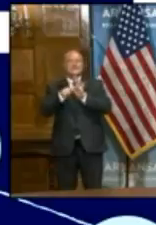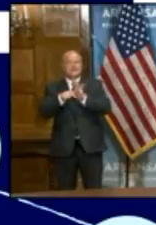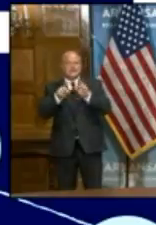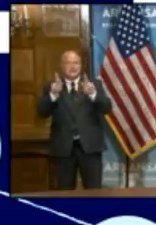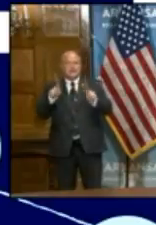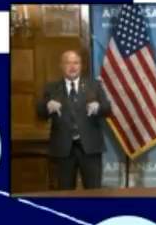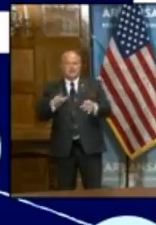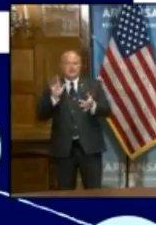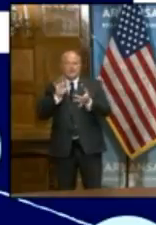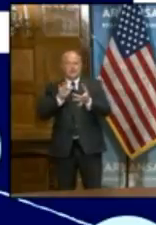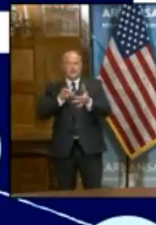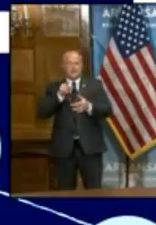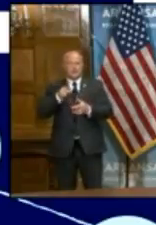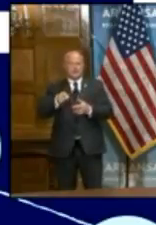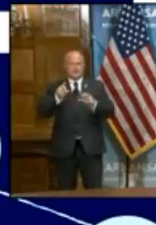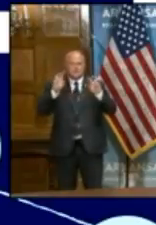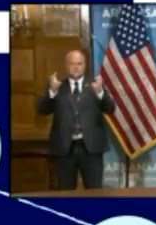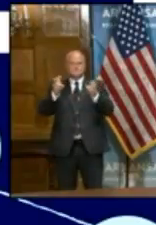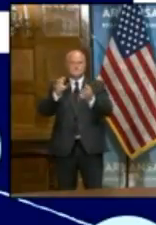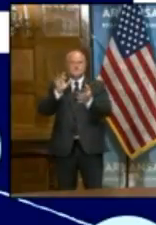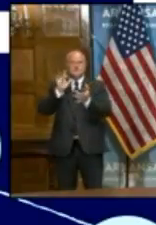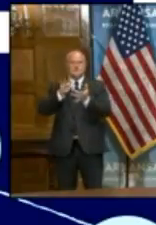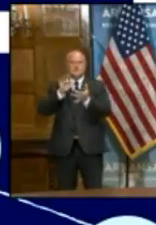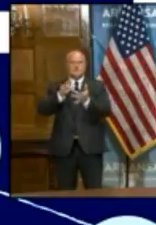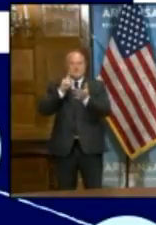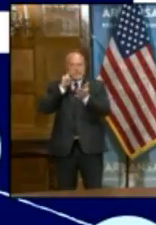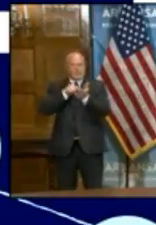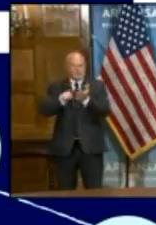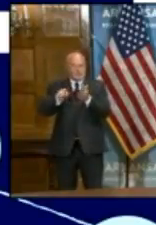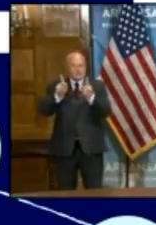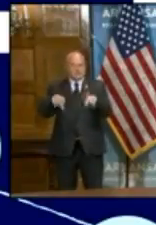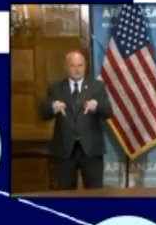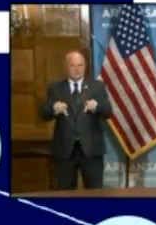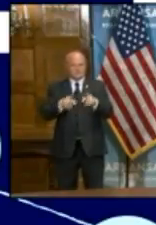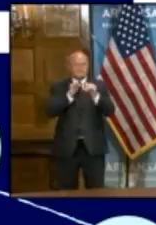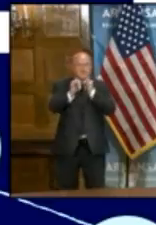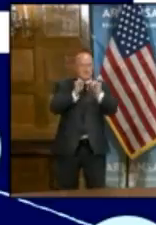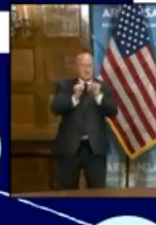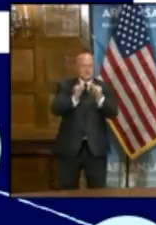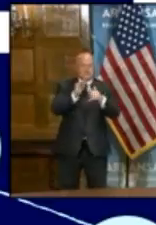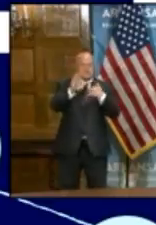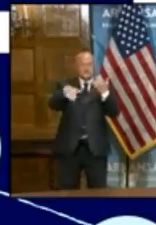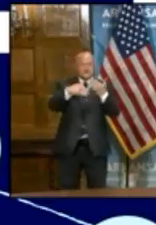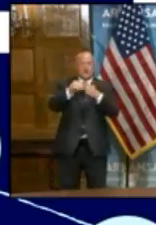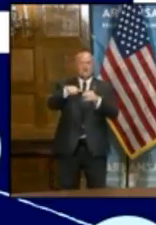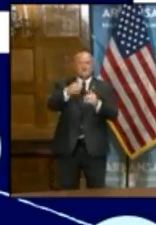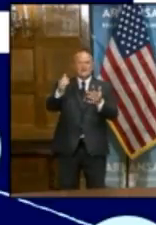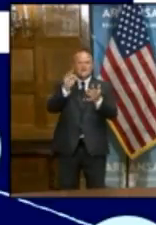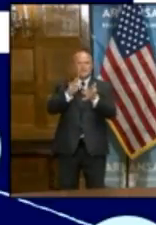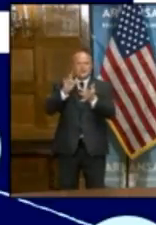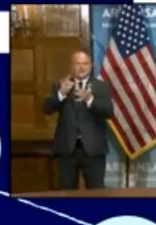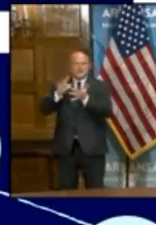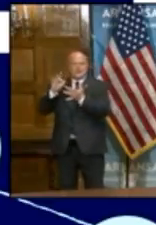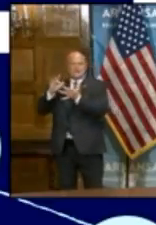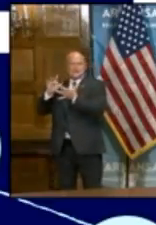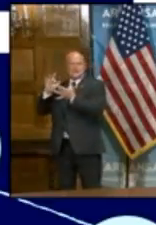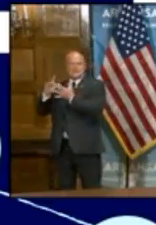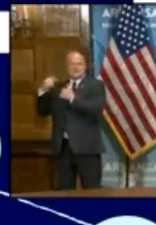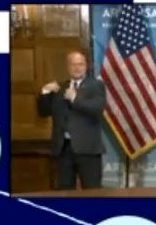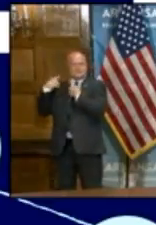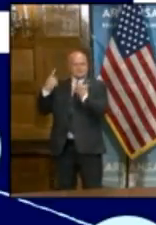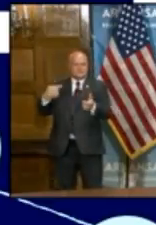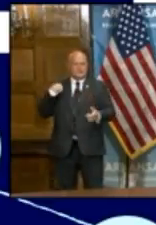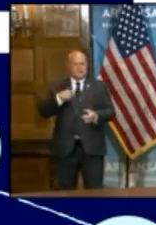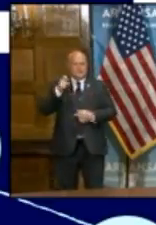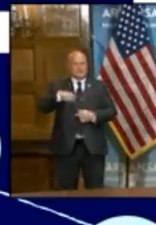a contact person that will interview you about all the other contacts that you might have had that